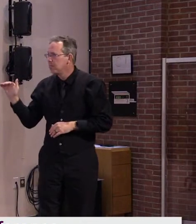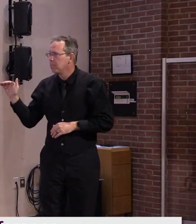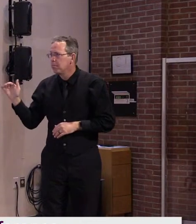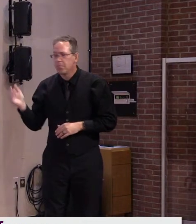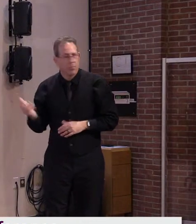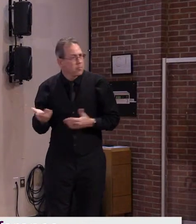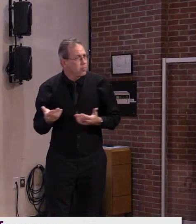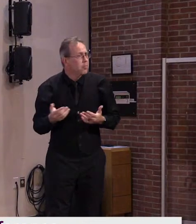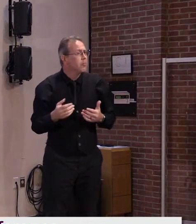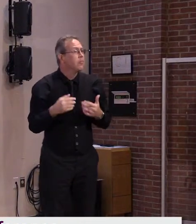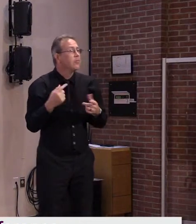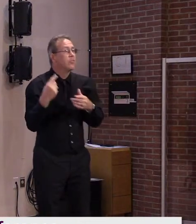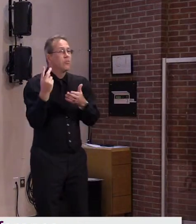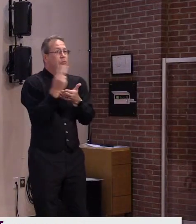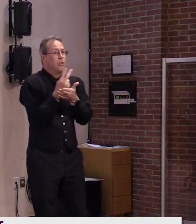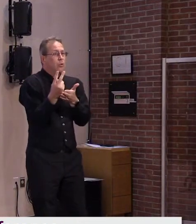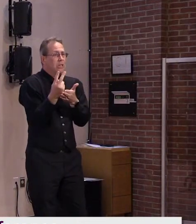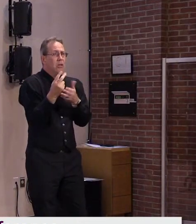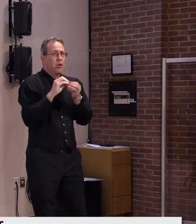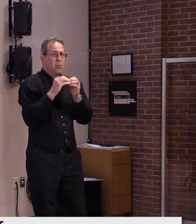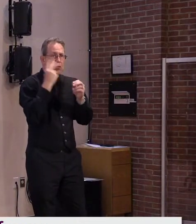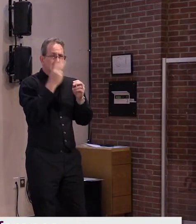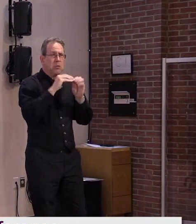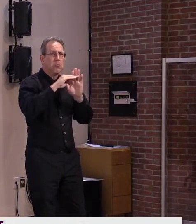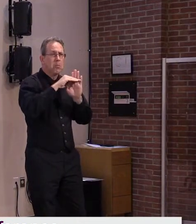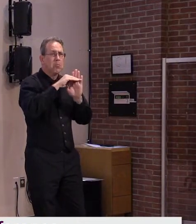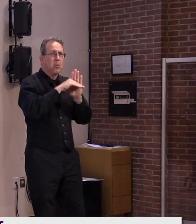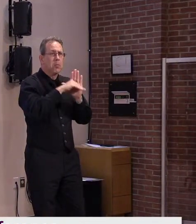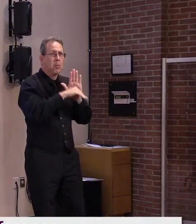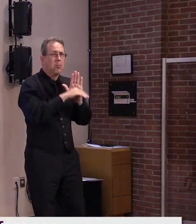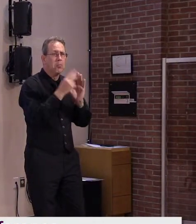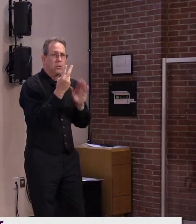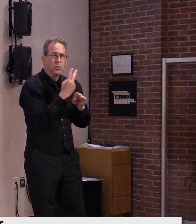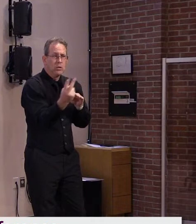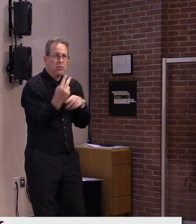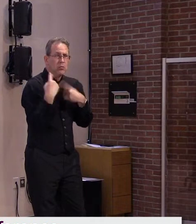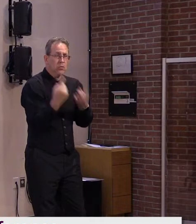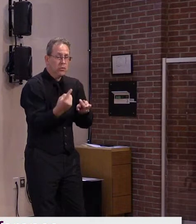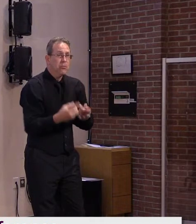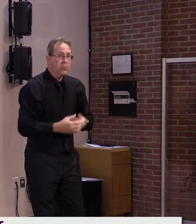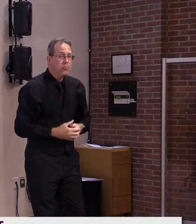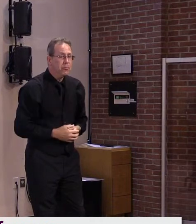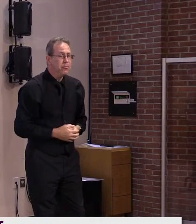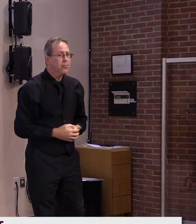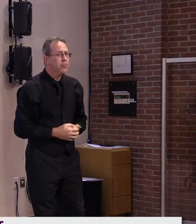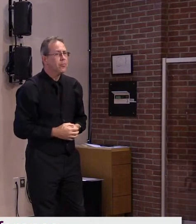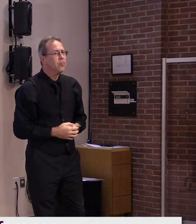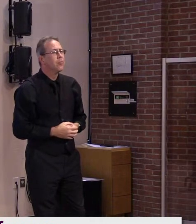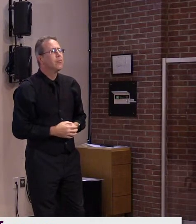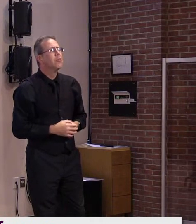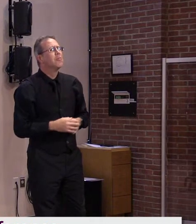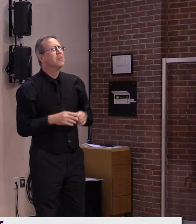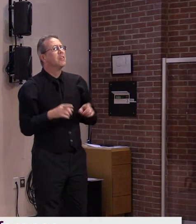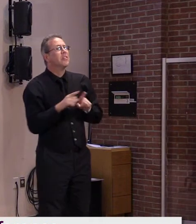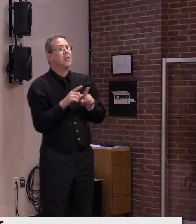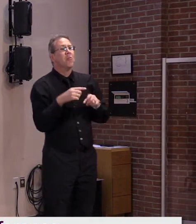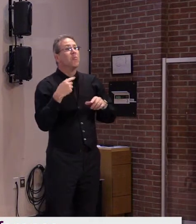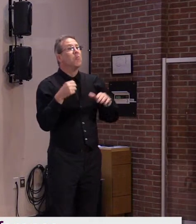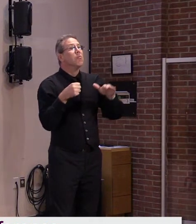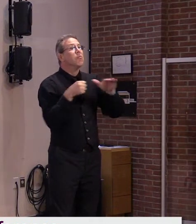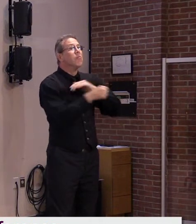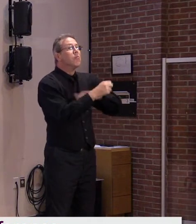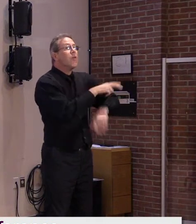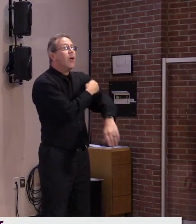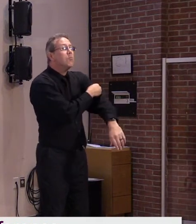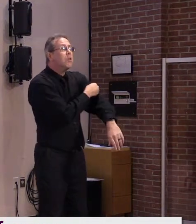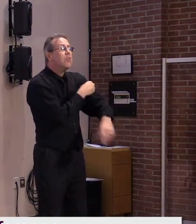the United States. Supporting that improvement also is the decrease in hospitalizations that we've seen, down about 7%. Again, that's been trending